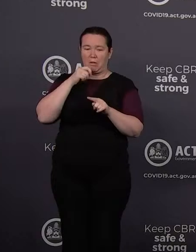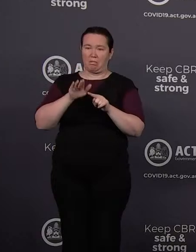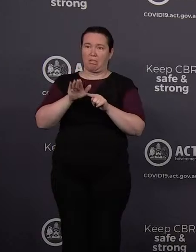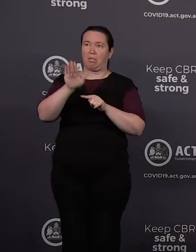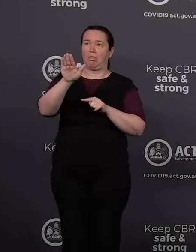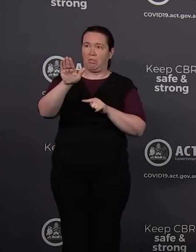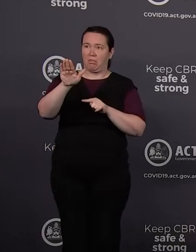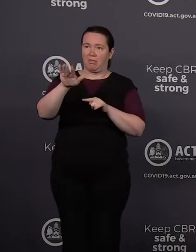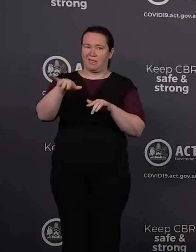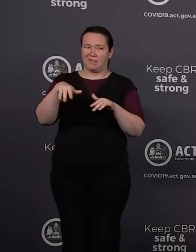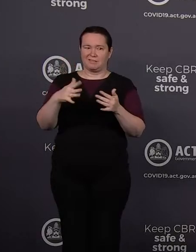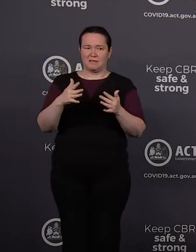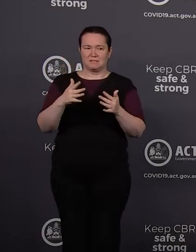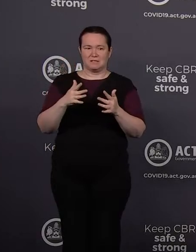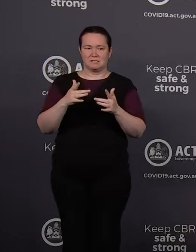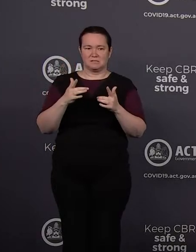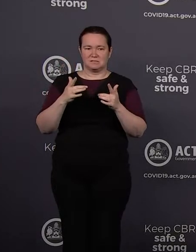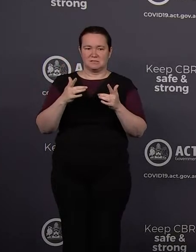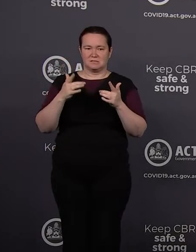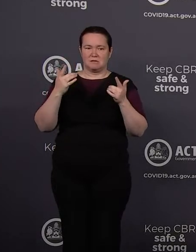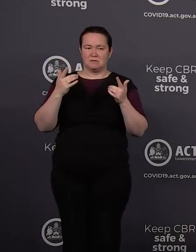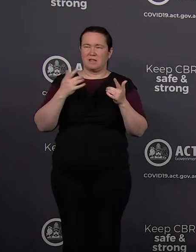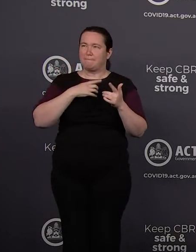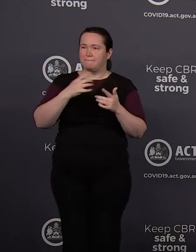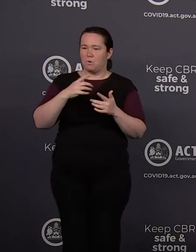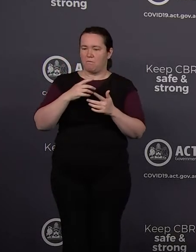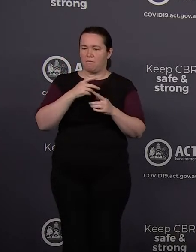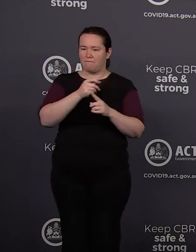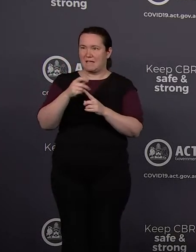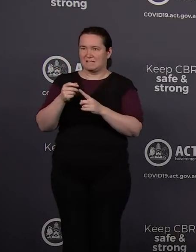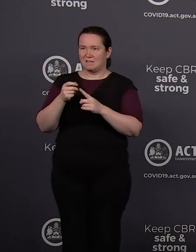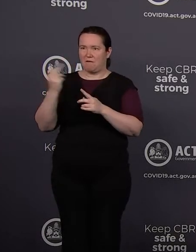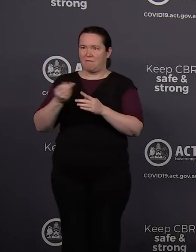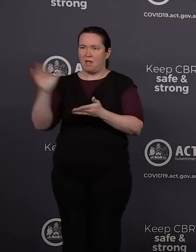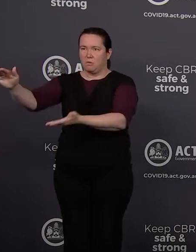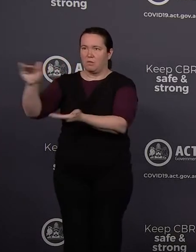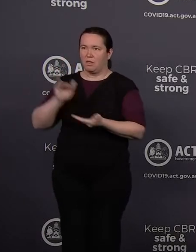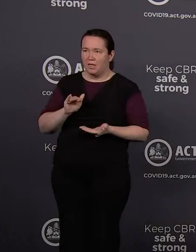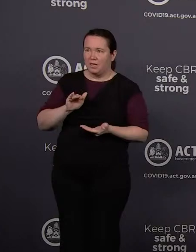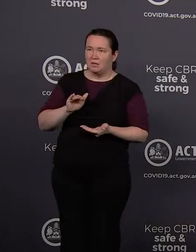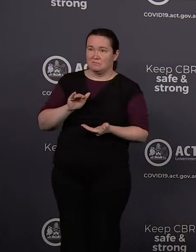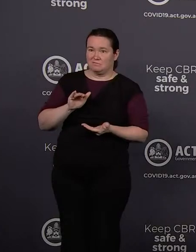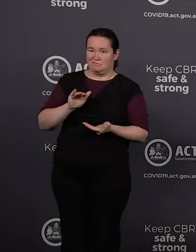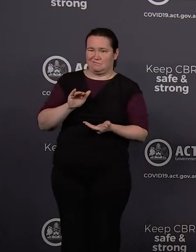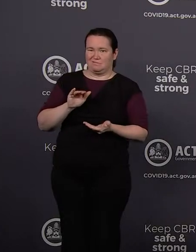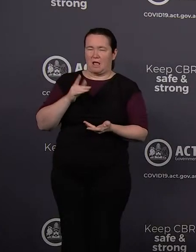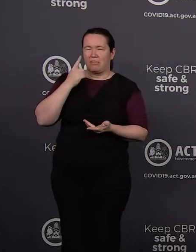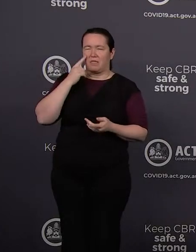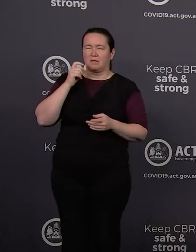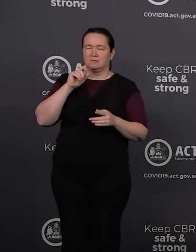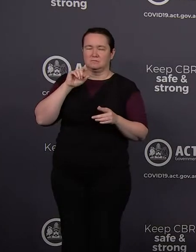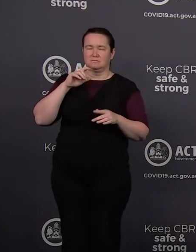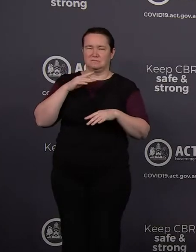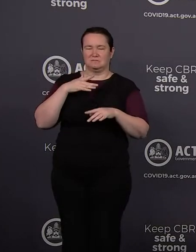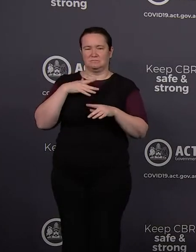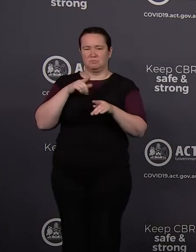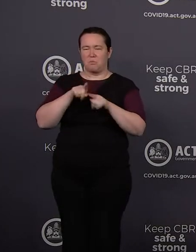massive shift and massive increase in vaccination in the next month or so, that will be most of